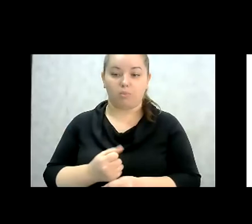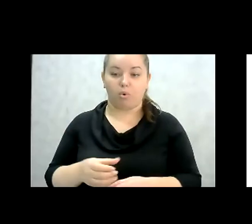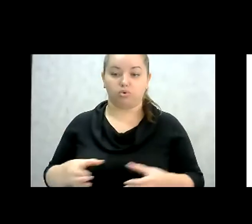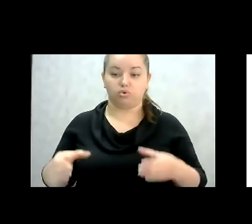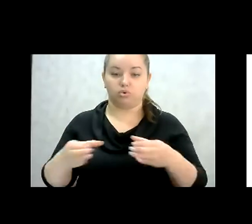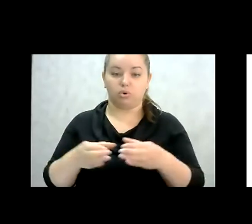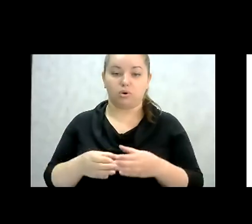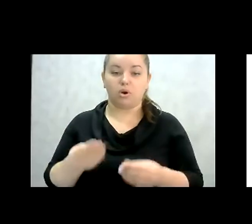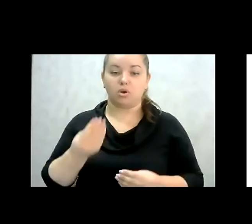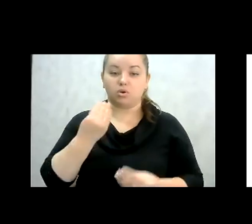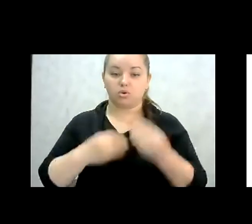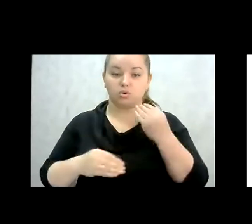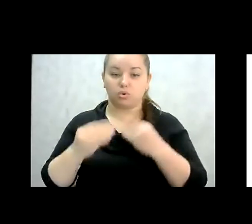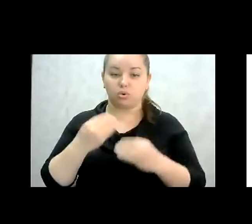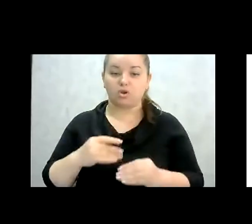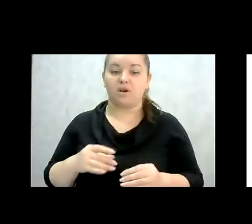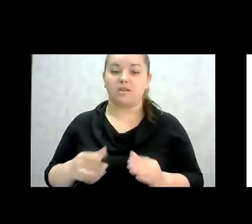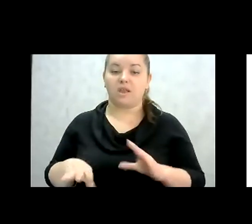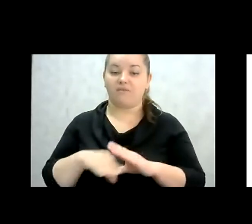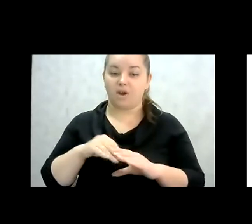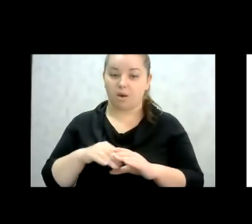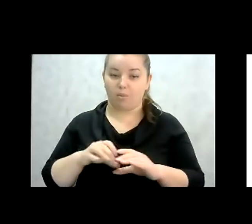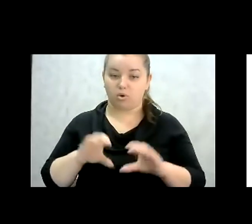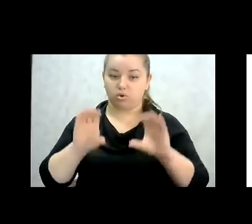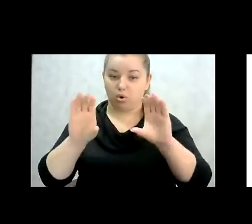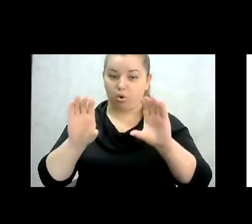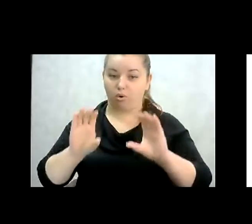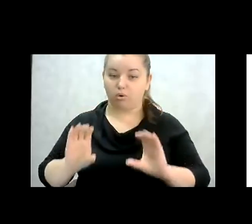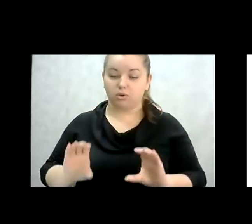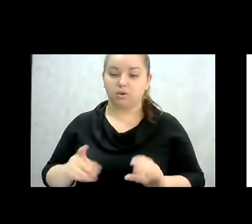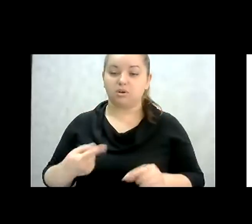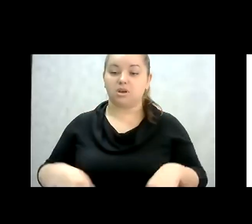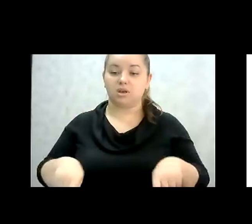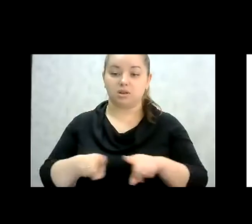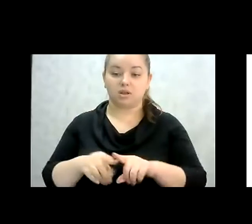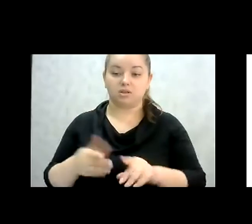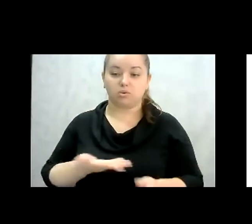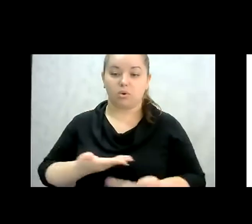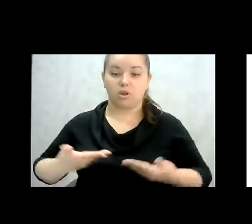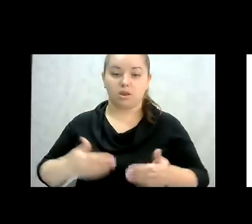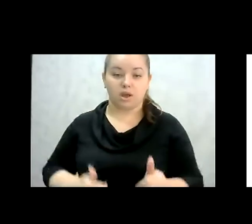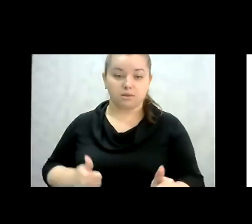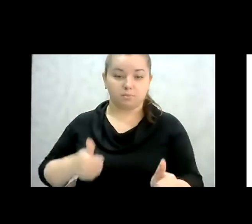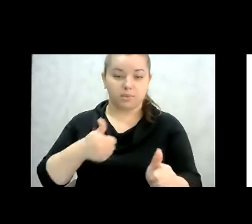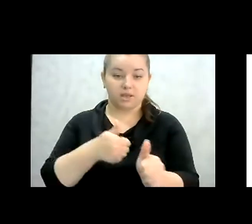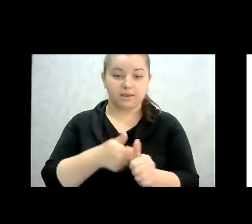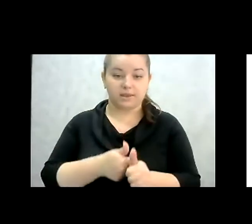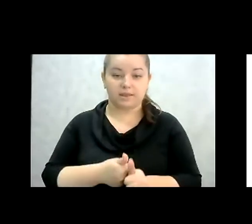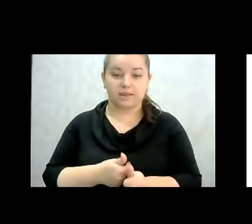Mr. Volodymyr Myakokhod, who is director of the Central Office for Decentralization